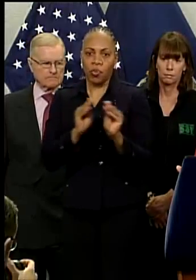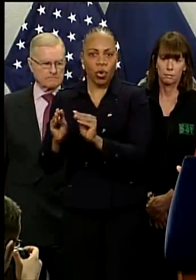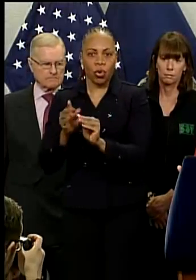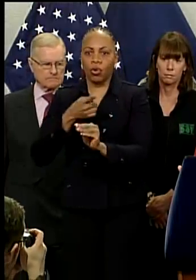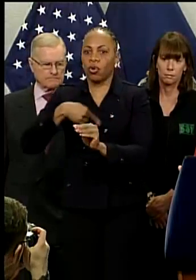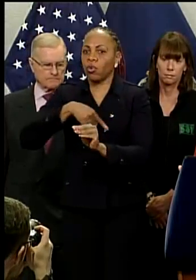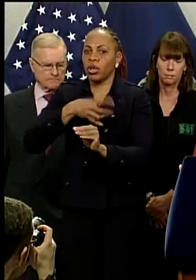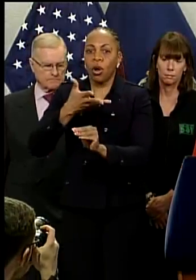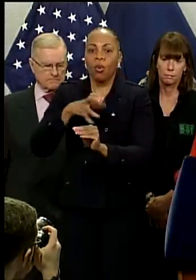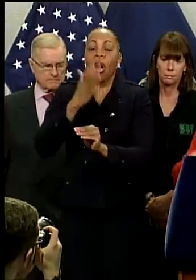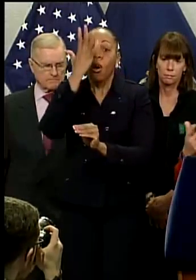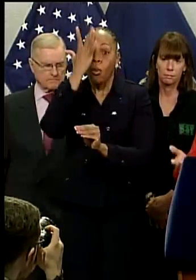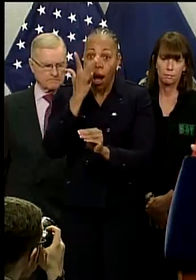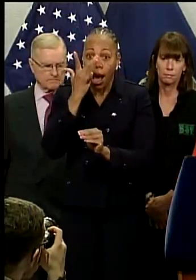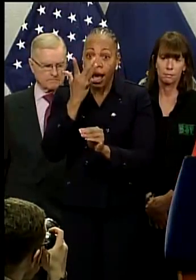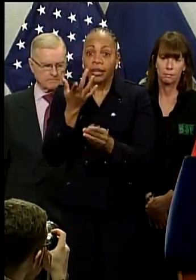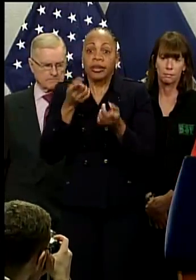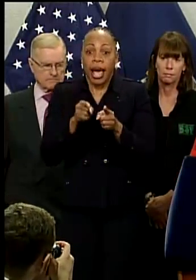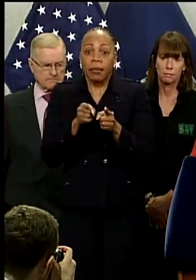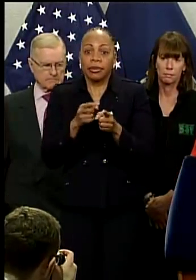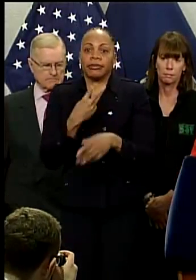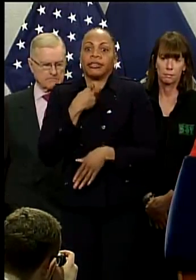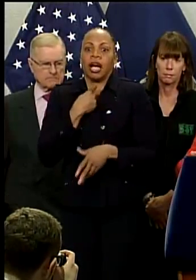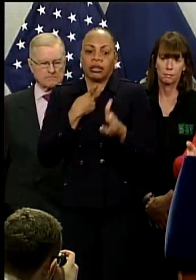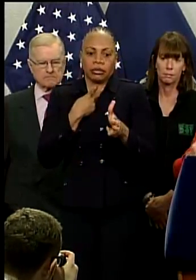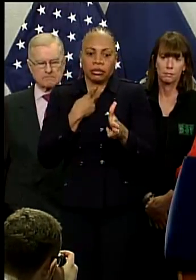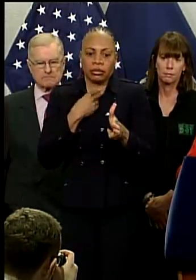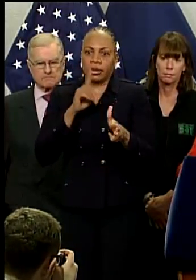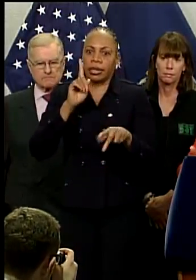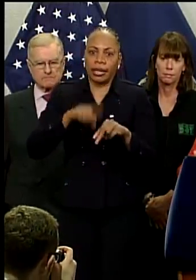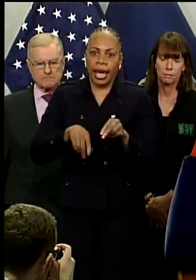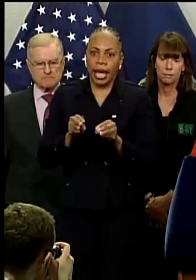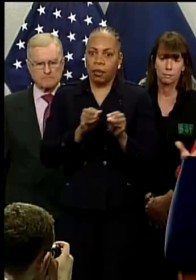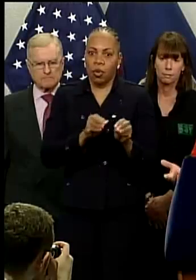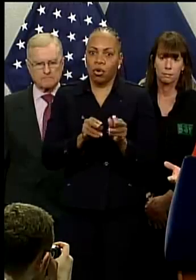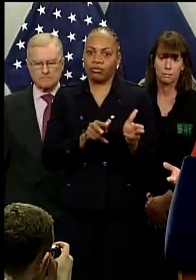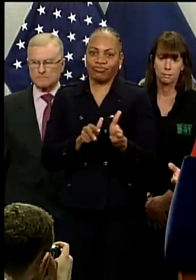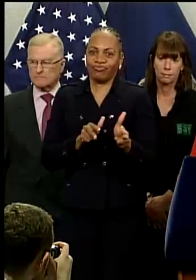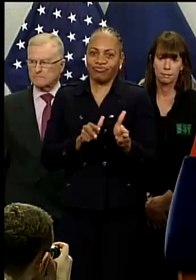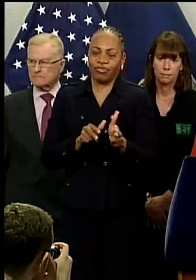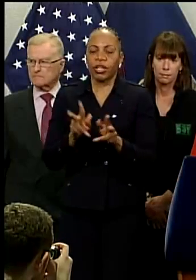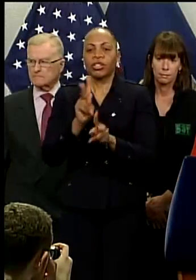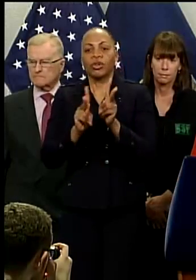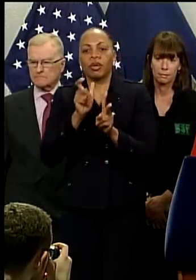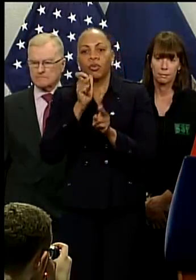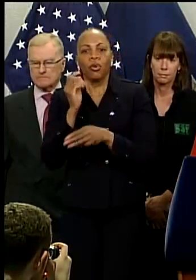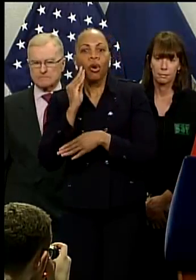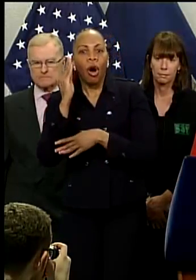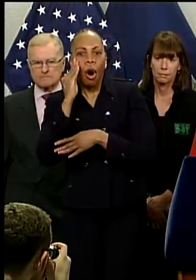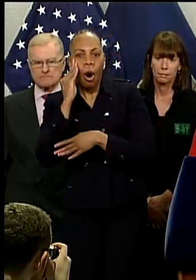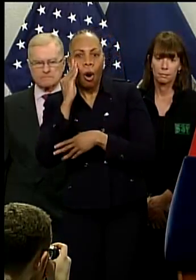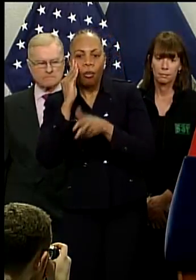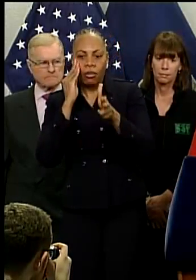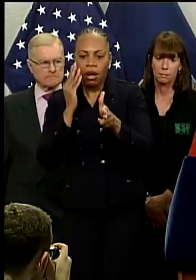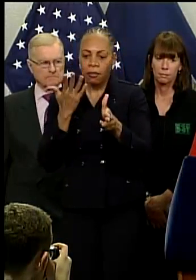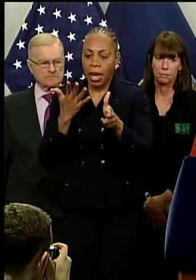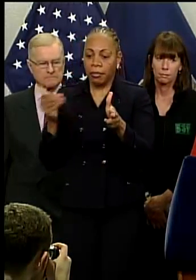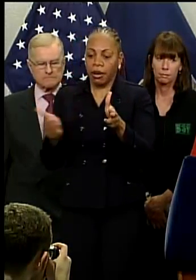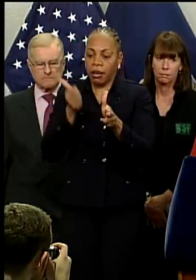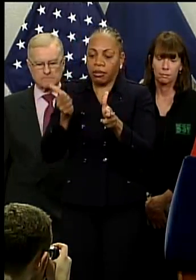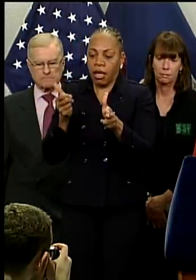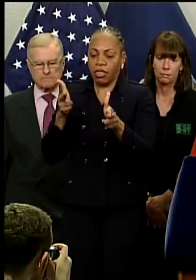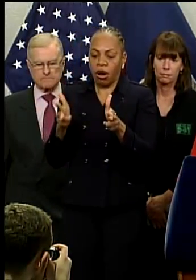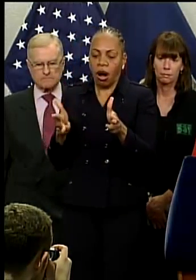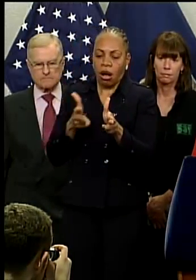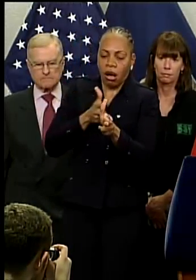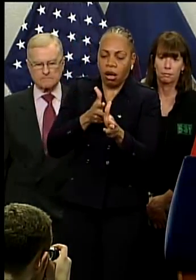when they can get stuck. And that's when the people out there who, on the way home from parking their car, can get hit by another car or something. Park your